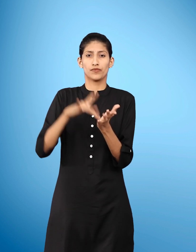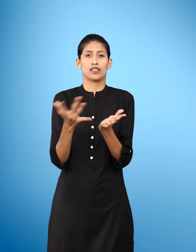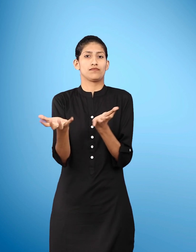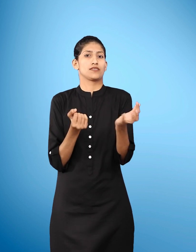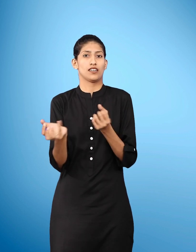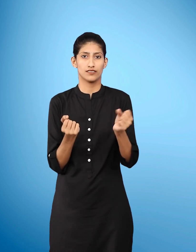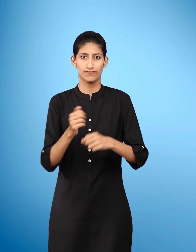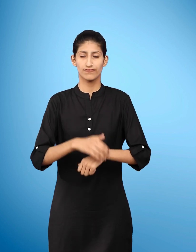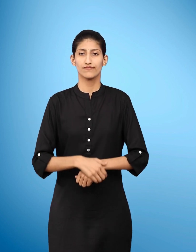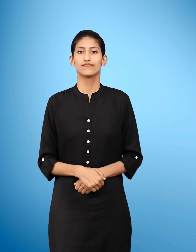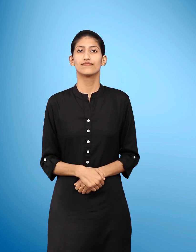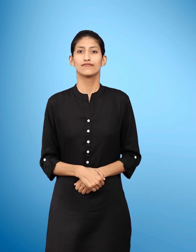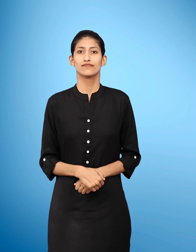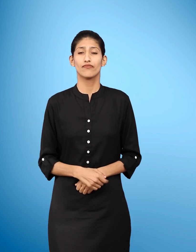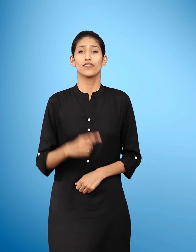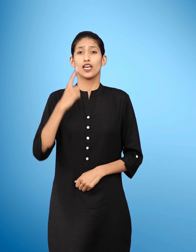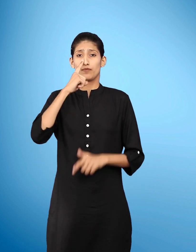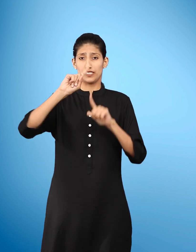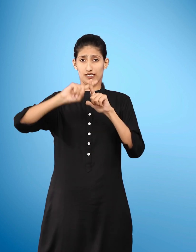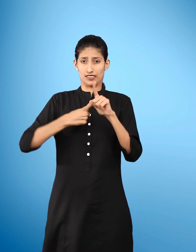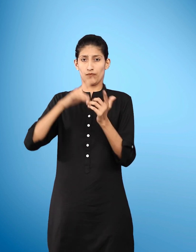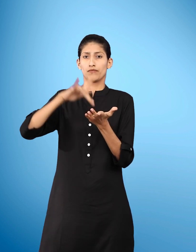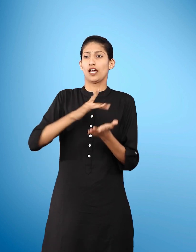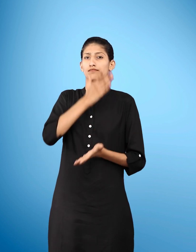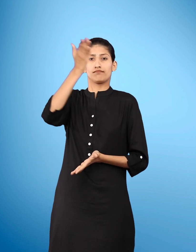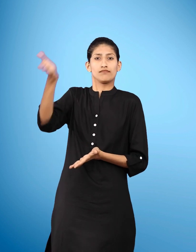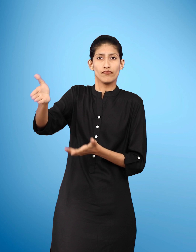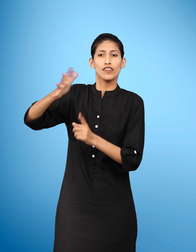Jagini looked forward to the fair in the village.